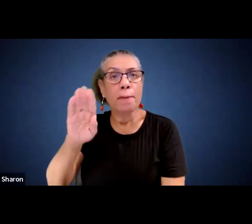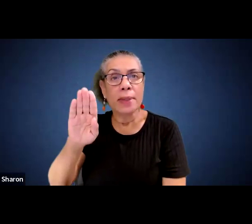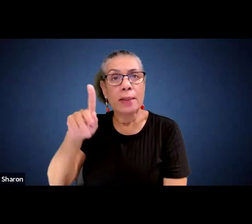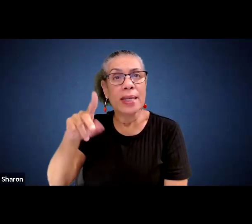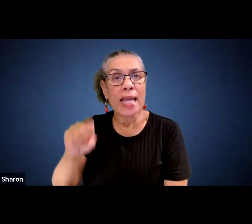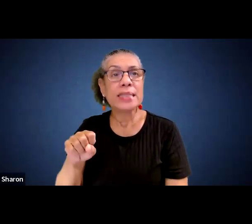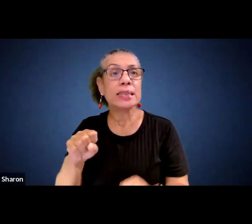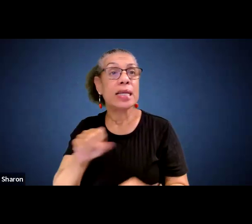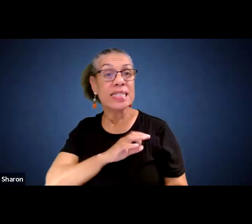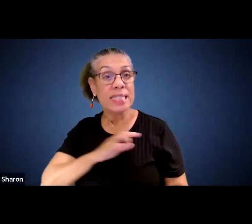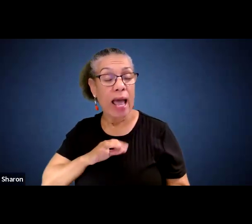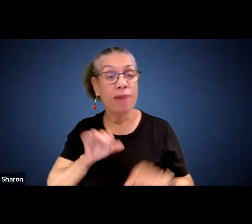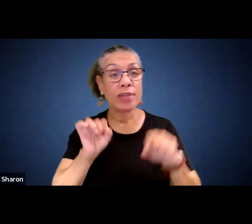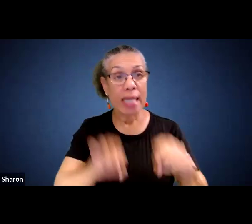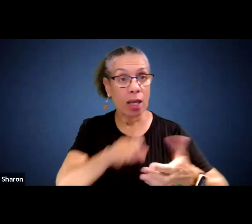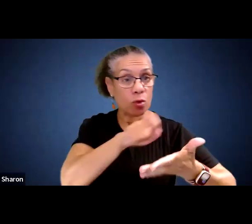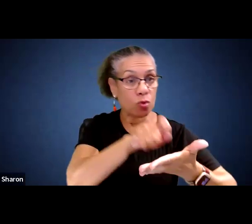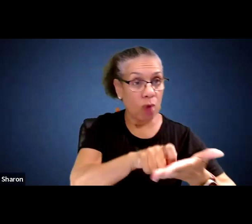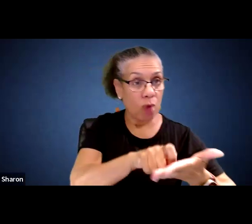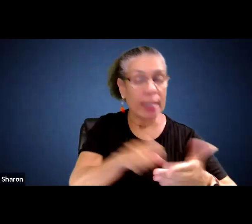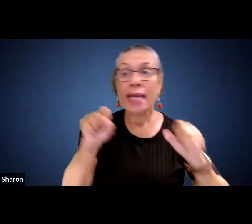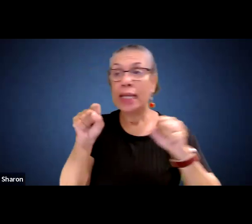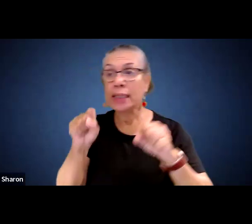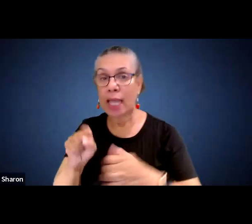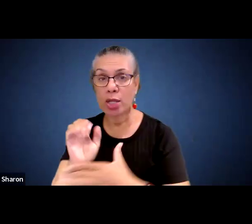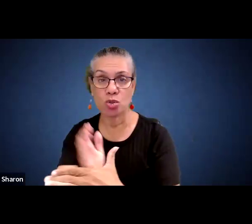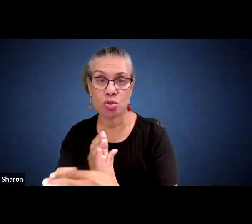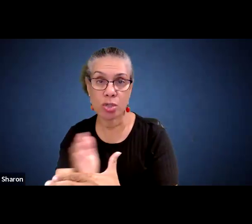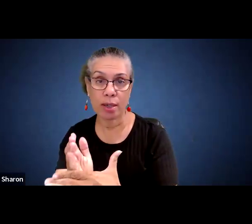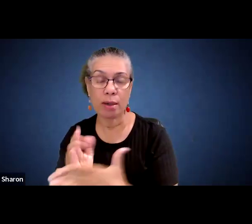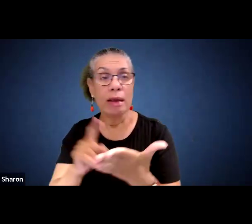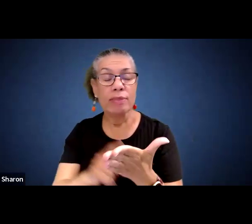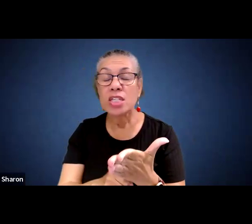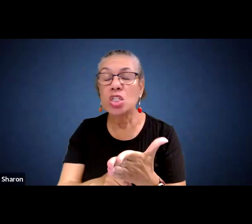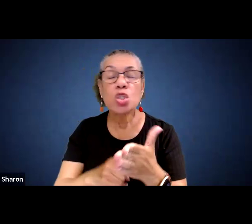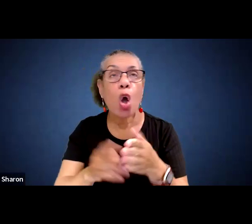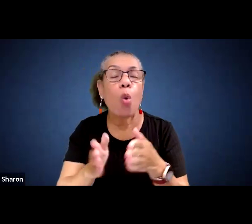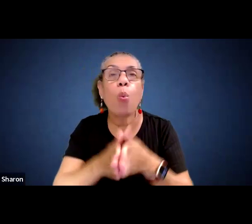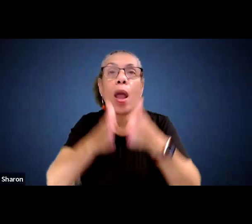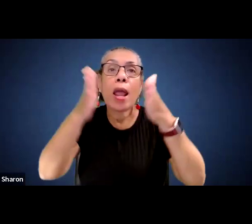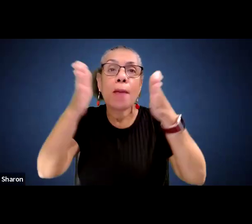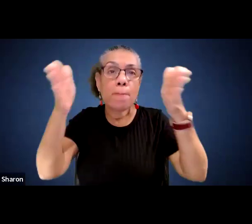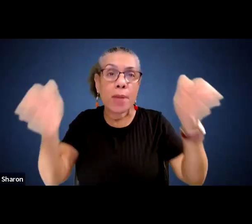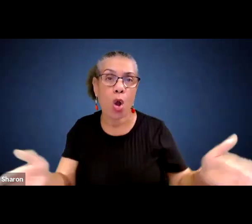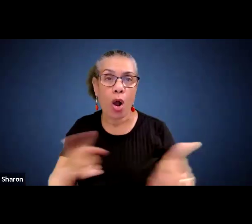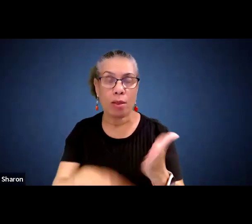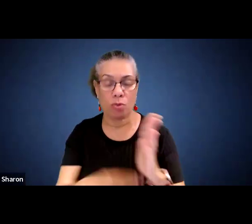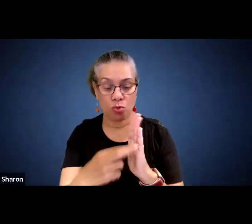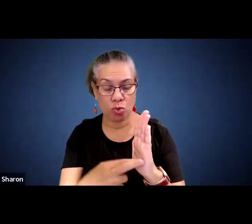security staff can write and can share. It expands beyond the scope of that ordinance, and that same